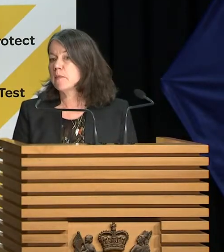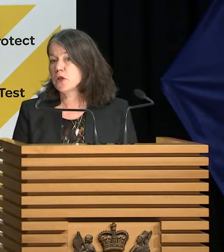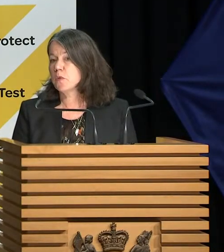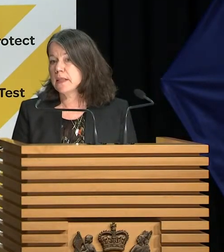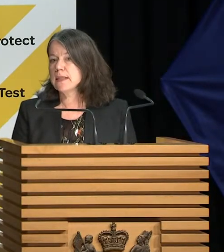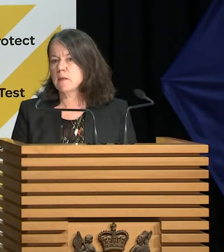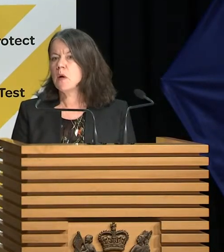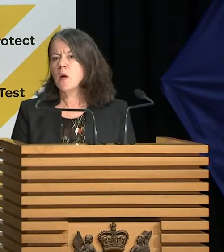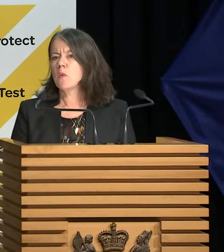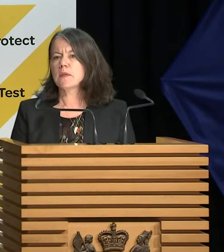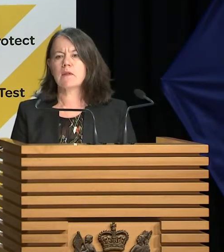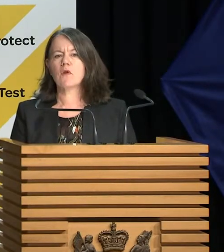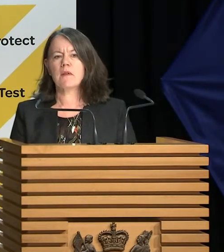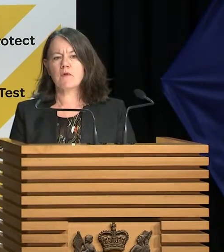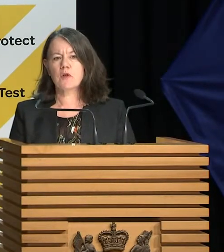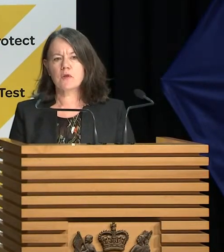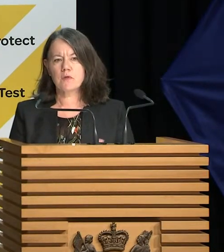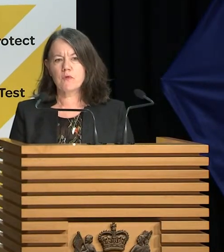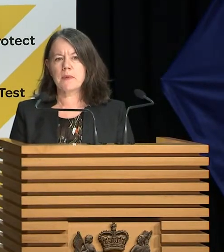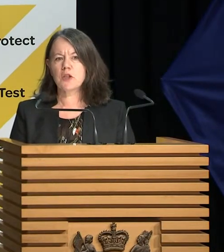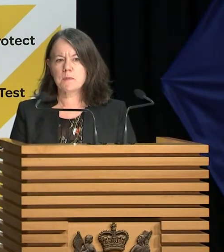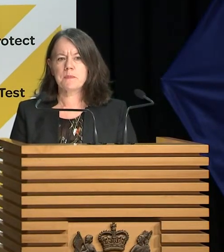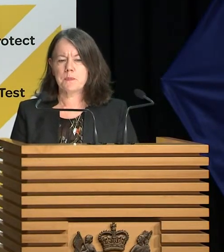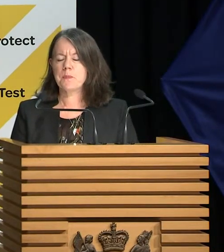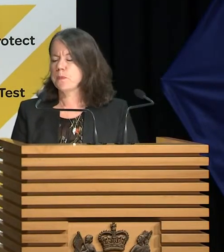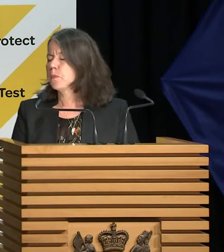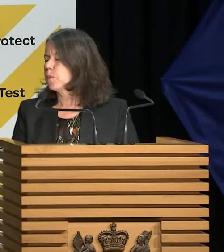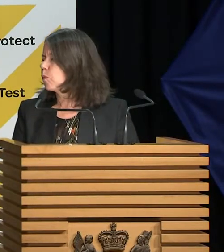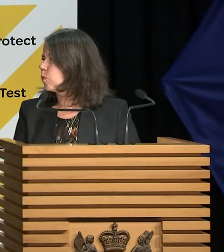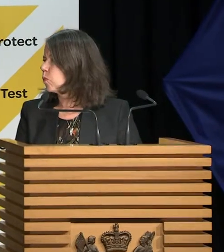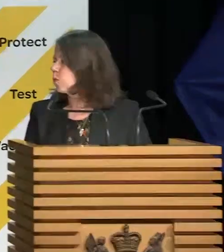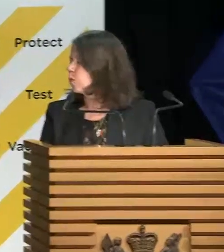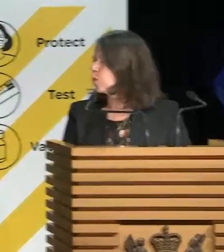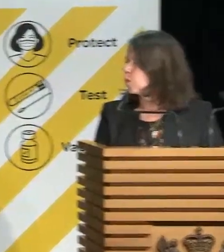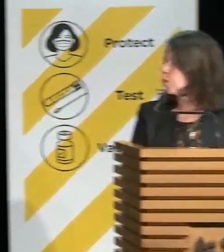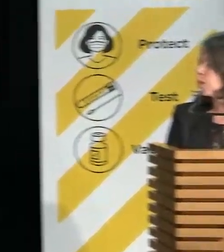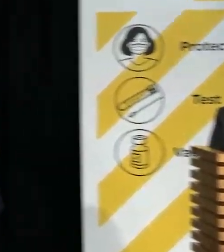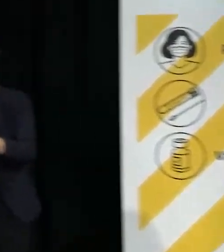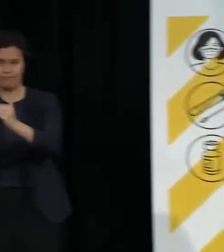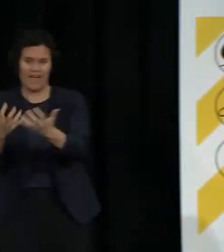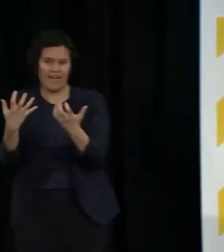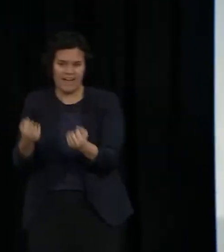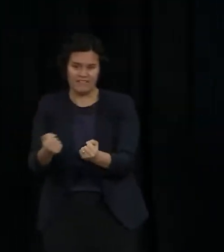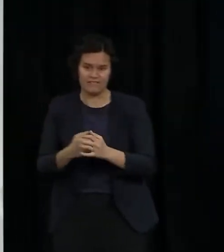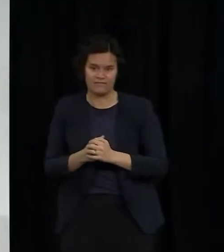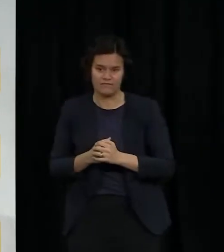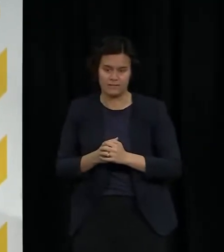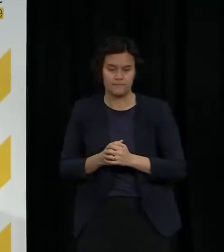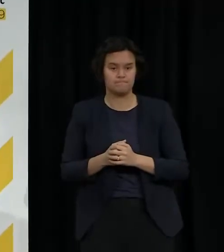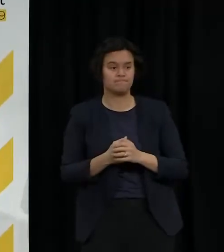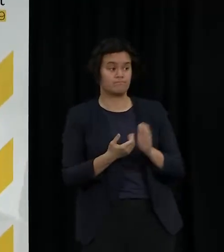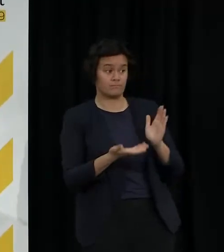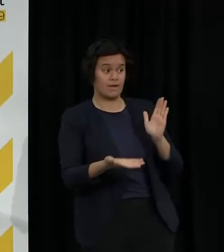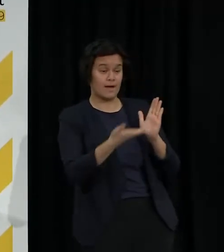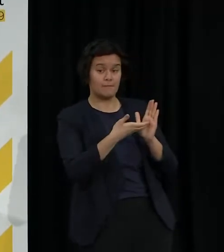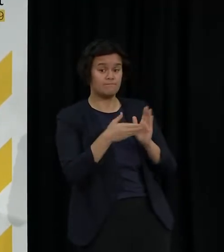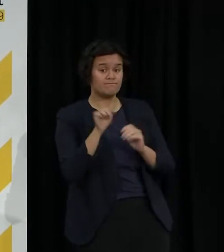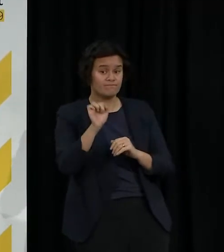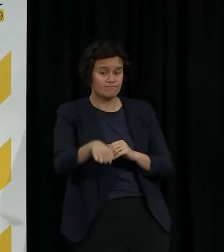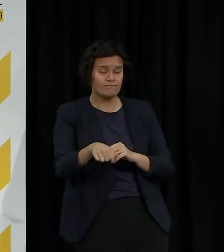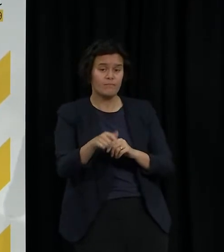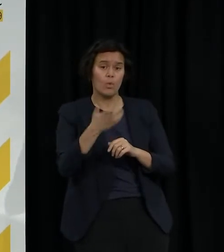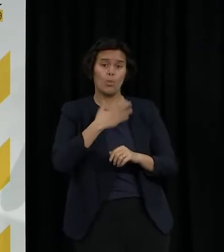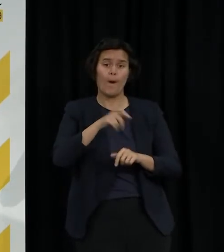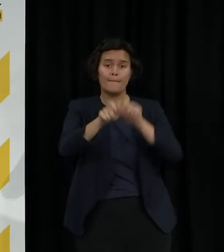contacts and are able to release them once they've got that further information. We do also really, want to make sure that people retain their confidence in our public hospitals.